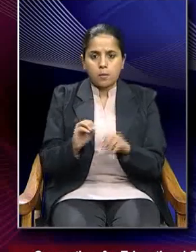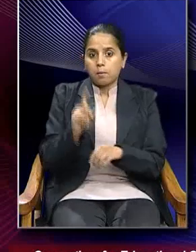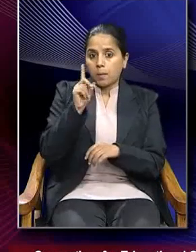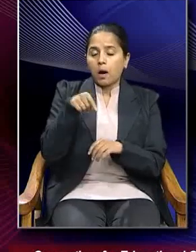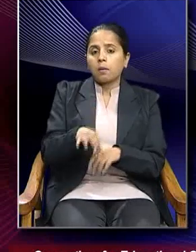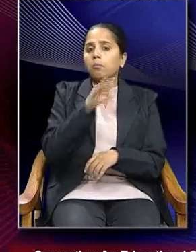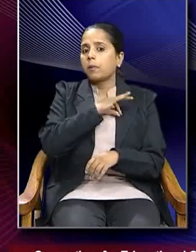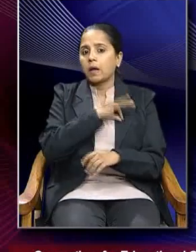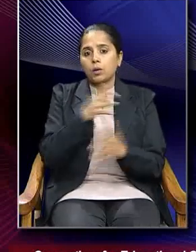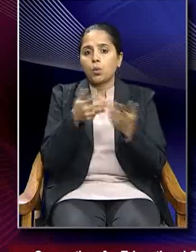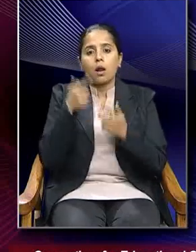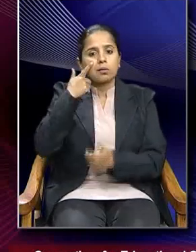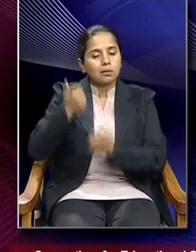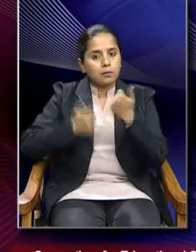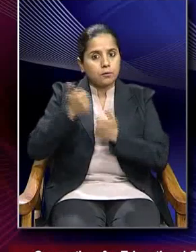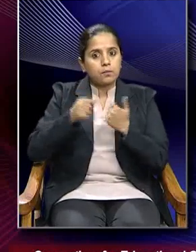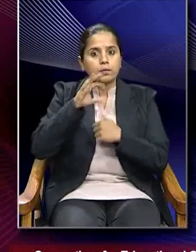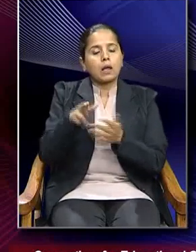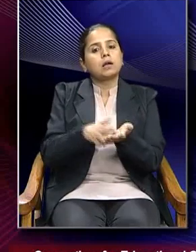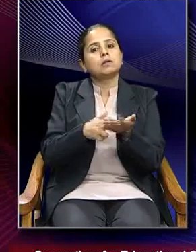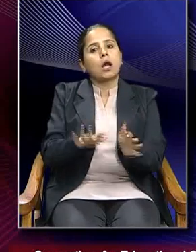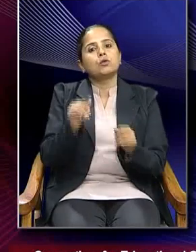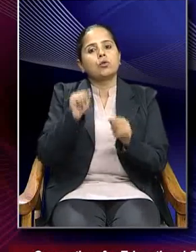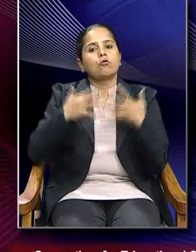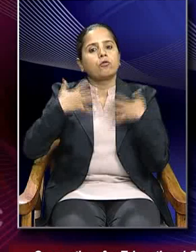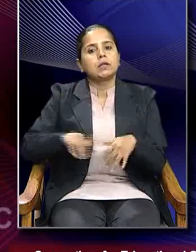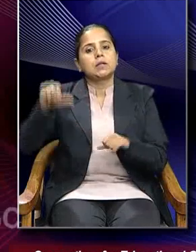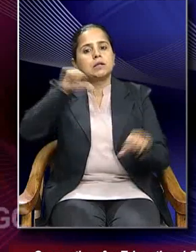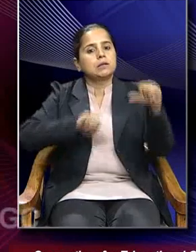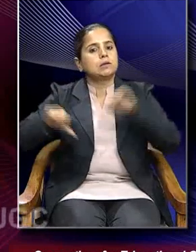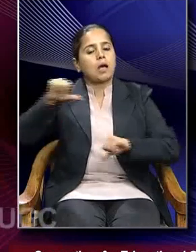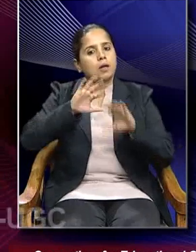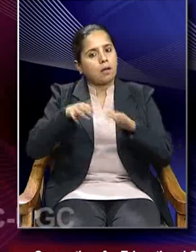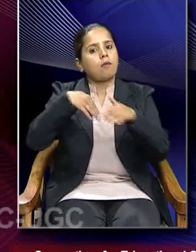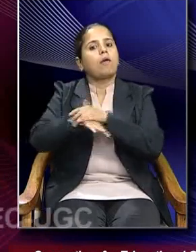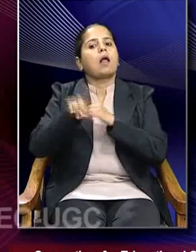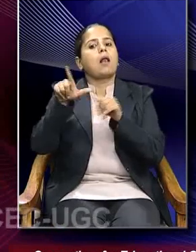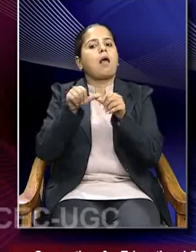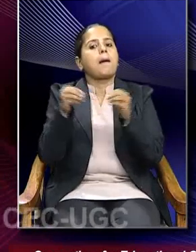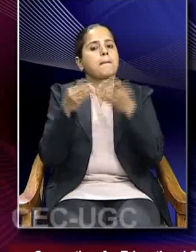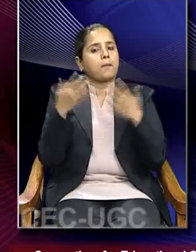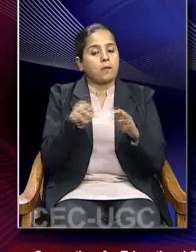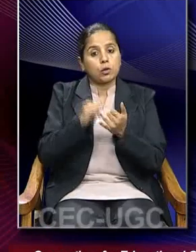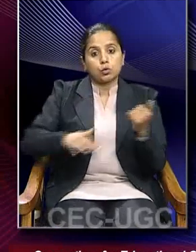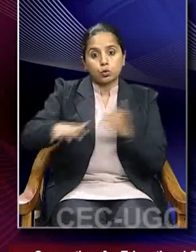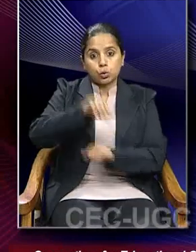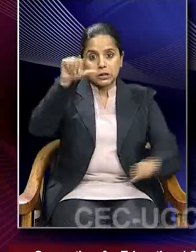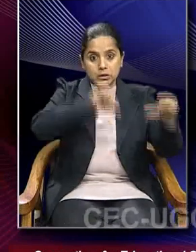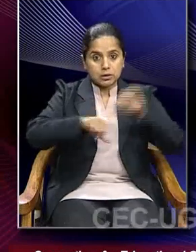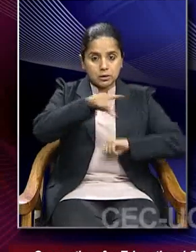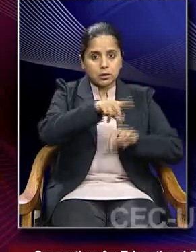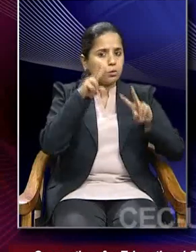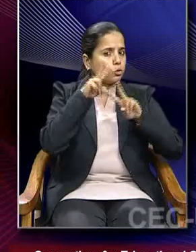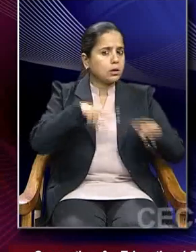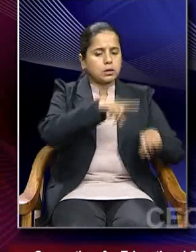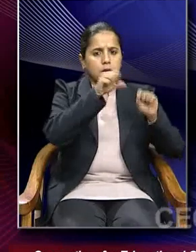of experiments is they are done in natural and physical sciences. In social sciences, a researcher